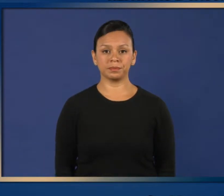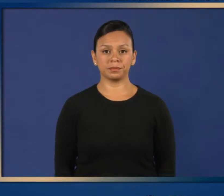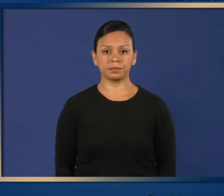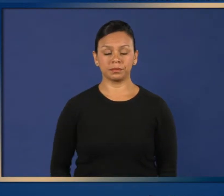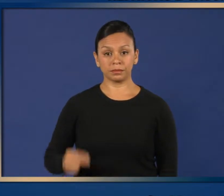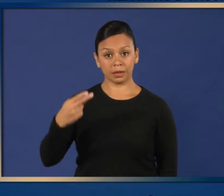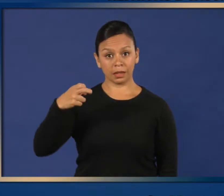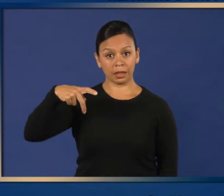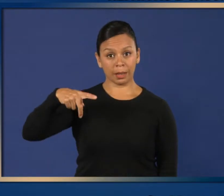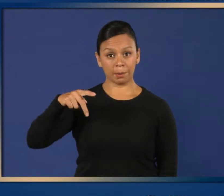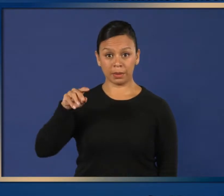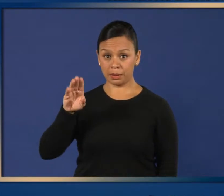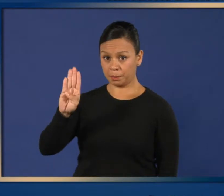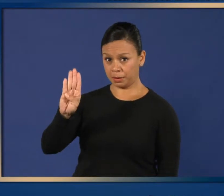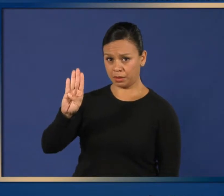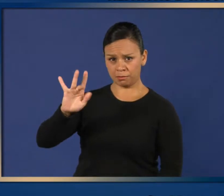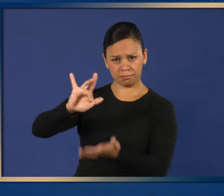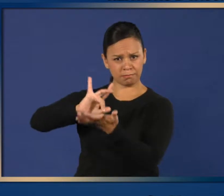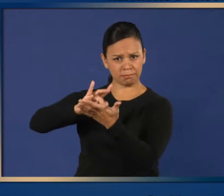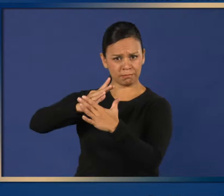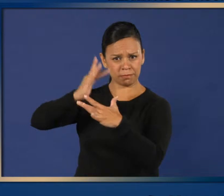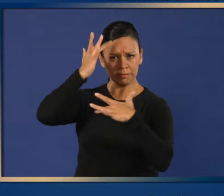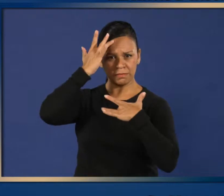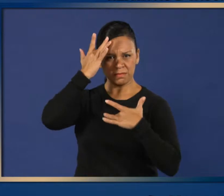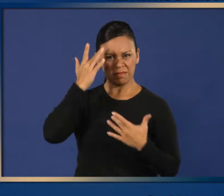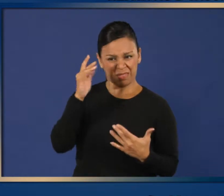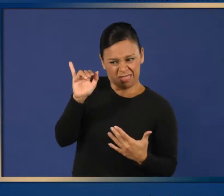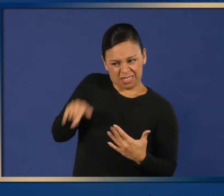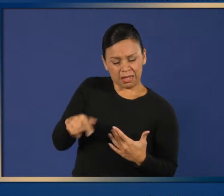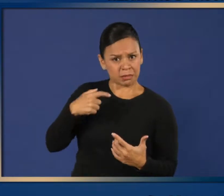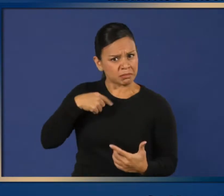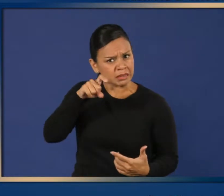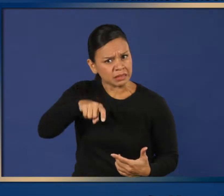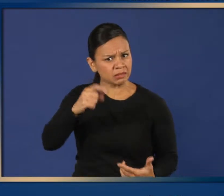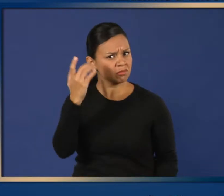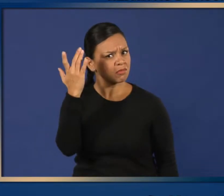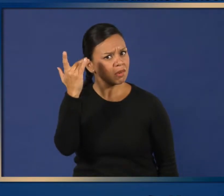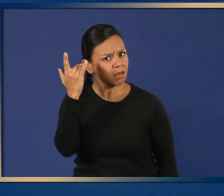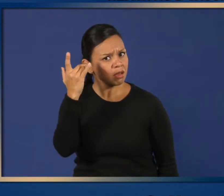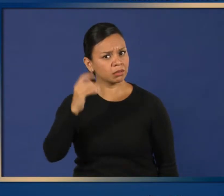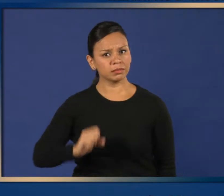hepatitis B vaccine. Why get vaccinated?